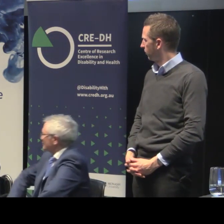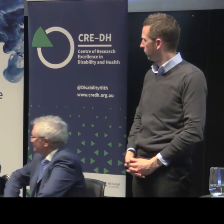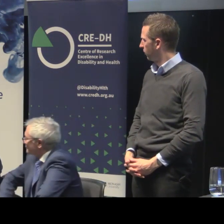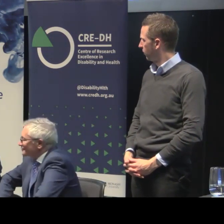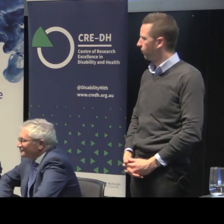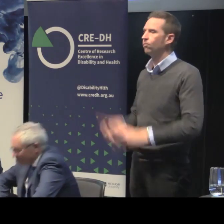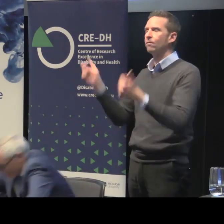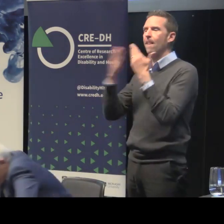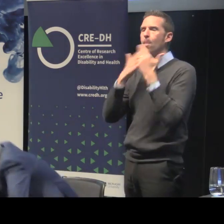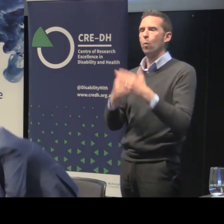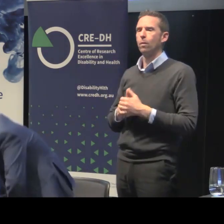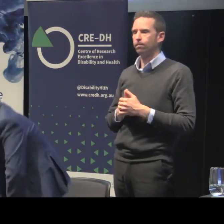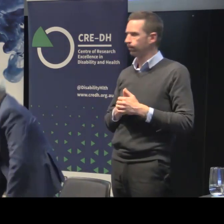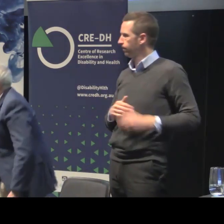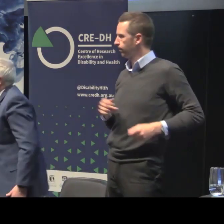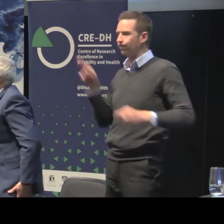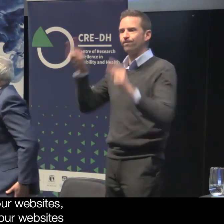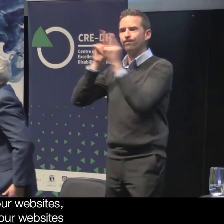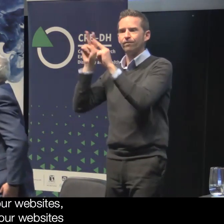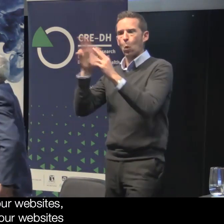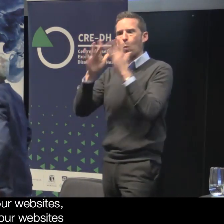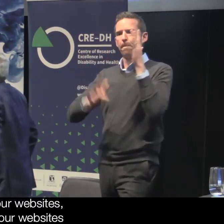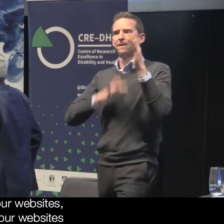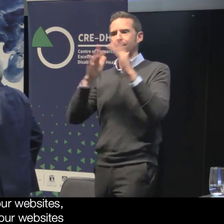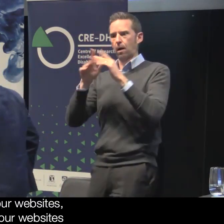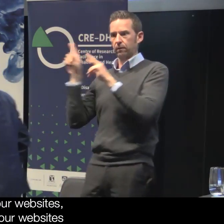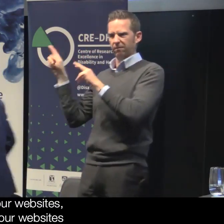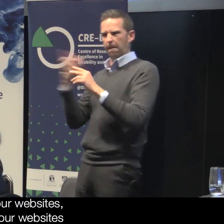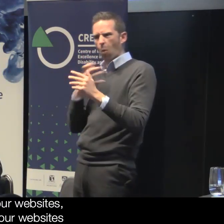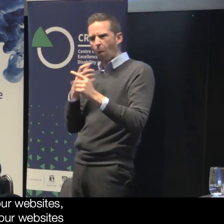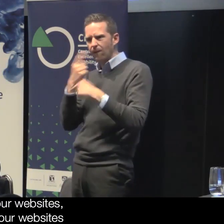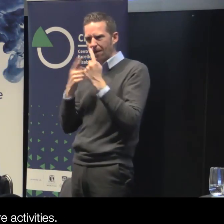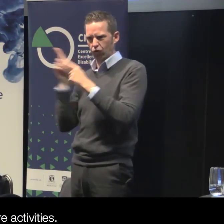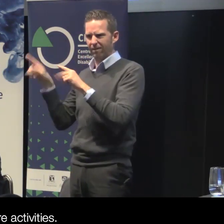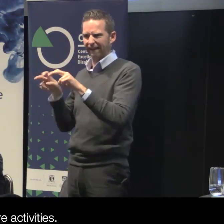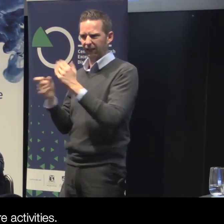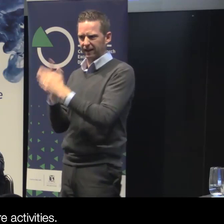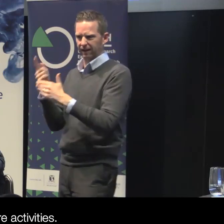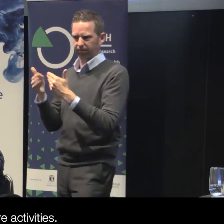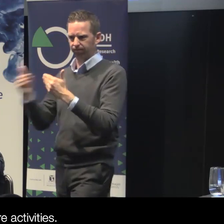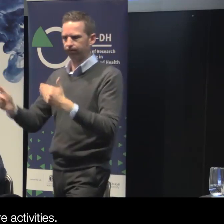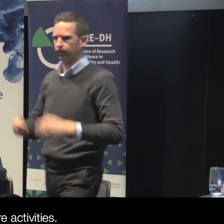Thank you. Okay, thank you. Watch our websites, both of our websites, for more activities.